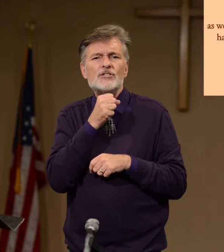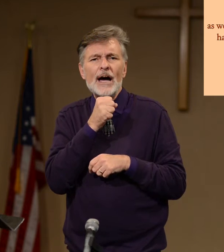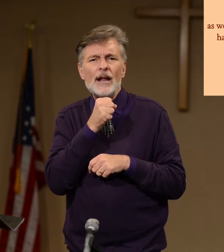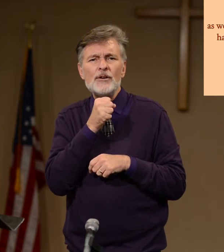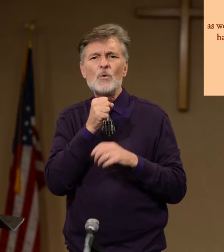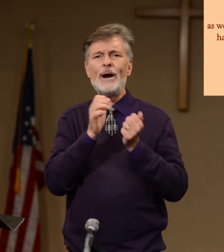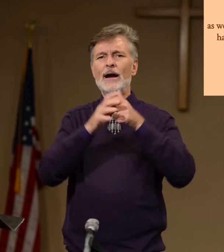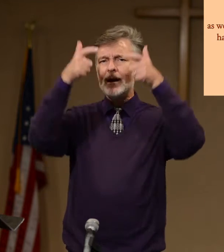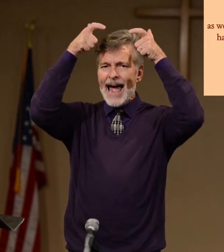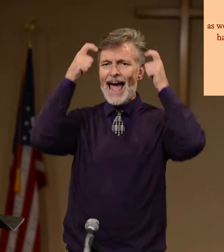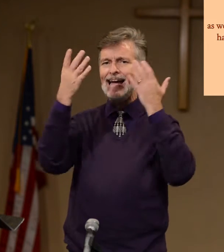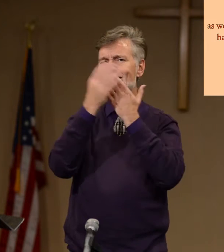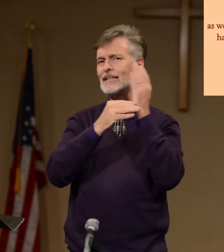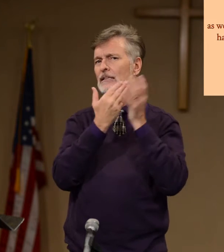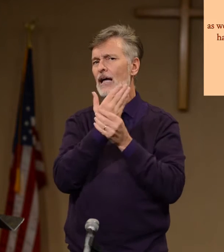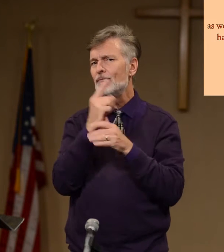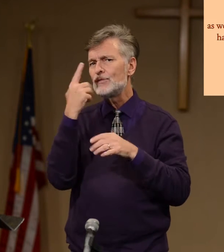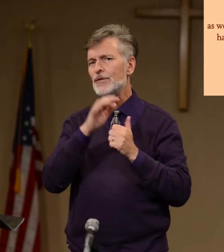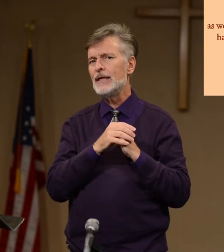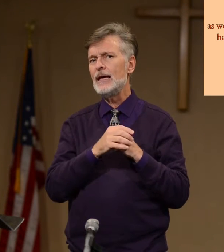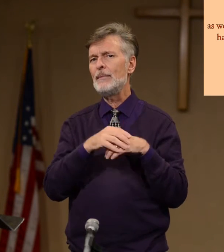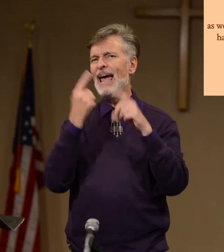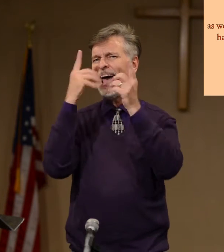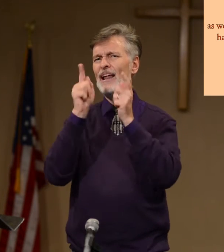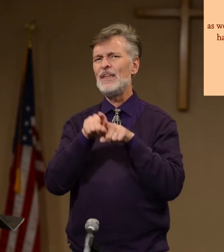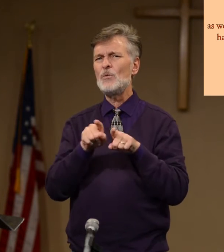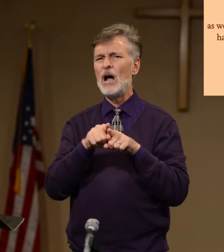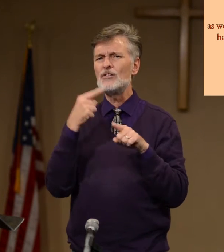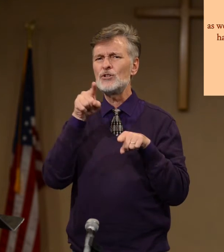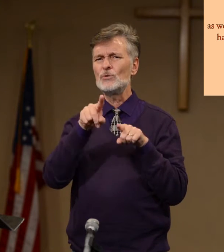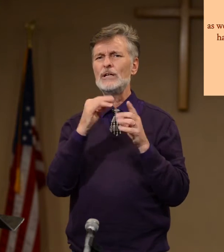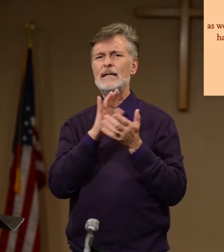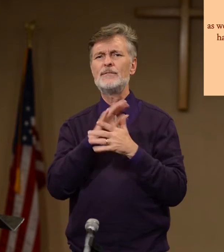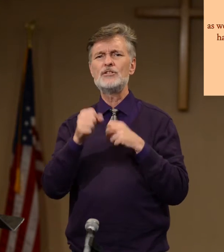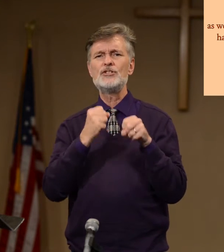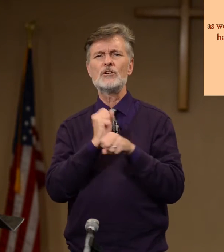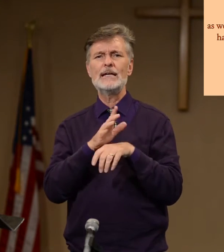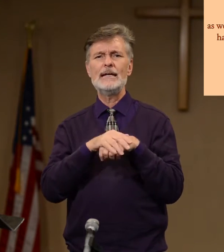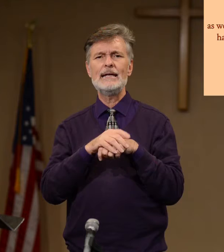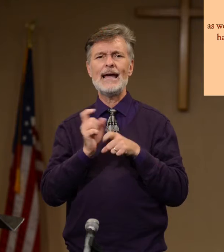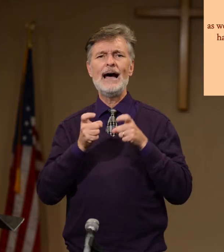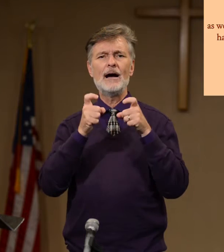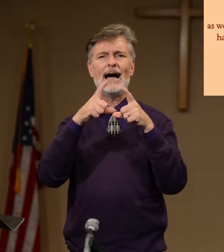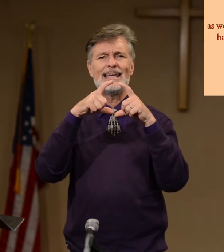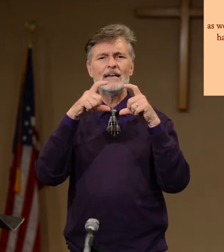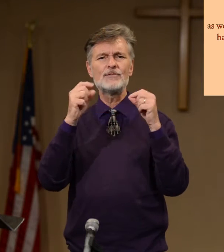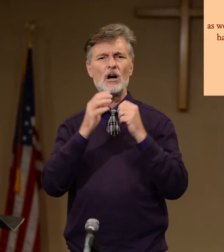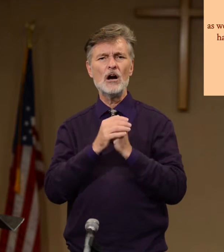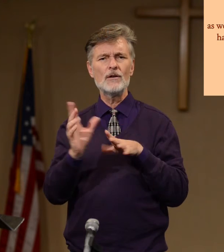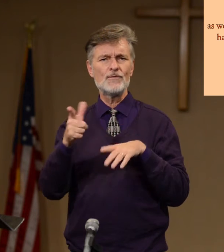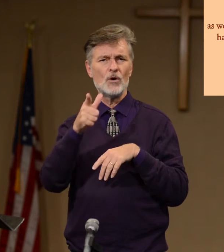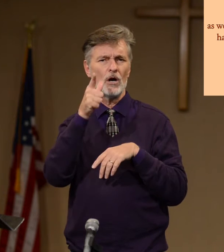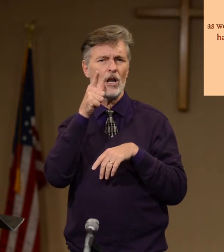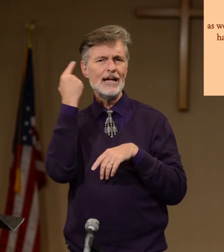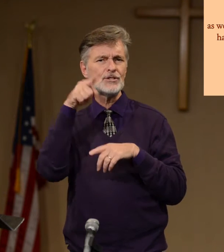long John underwear, hats, gloves for them. And I think we're also looking at this year getting a gift card for lunch for